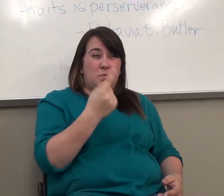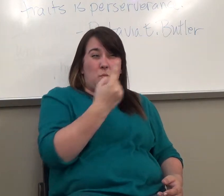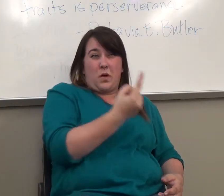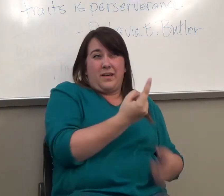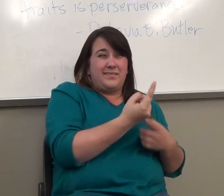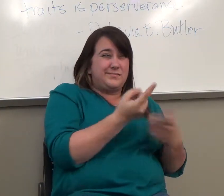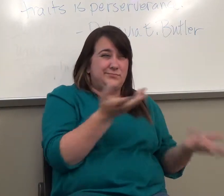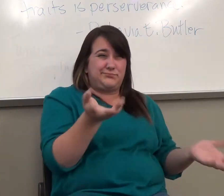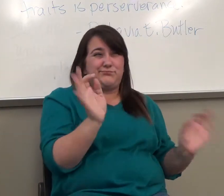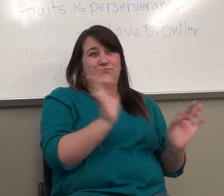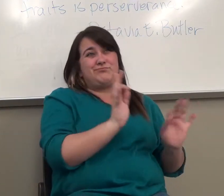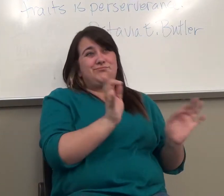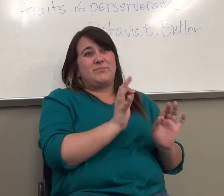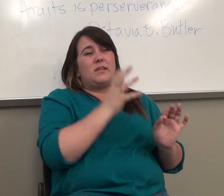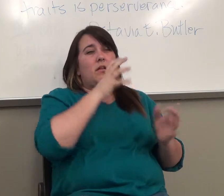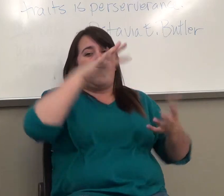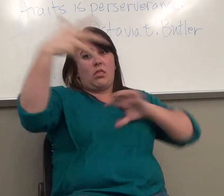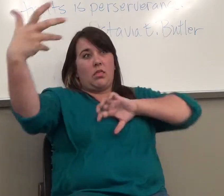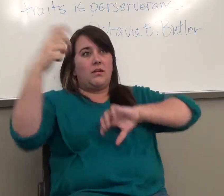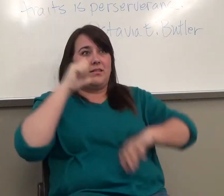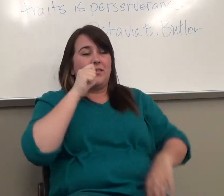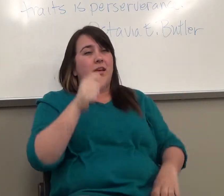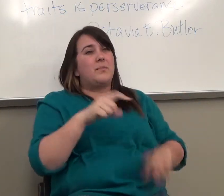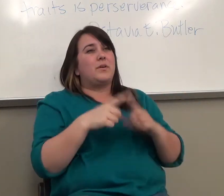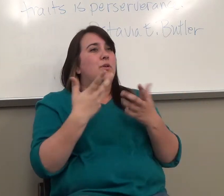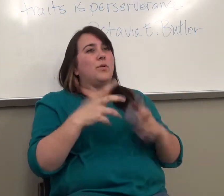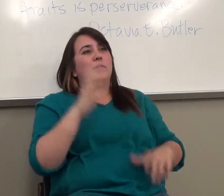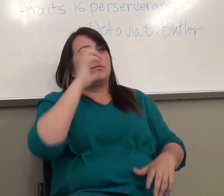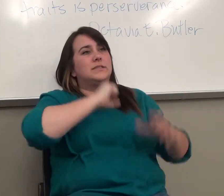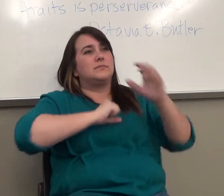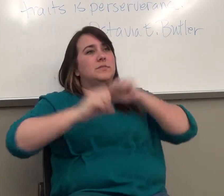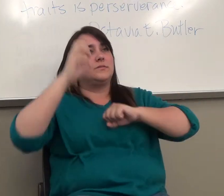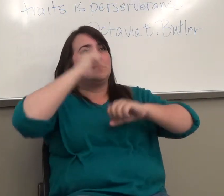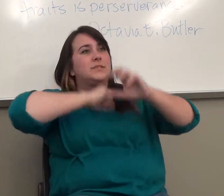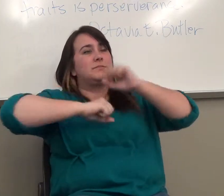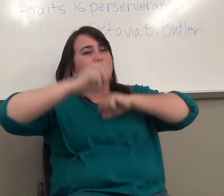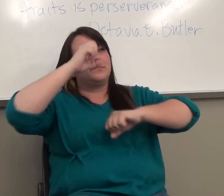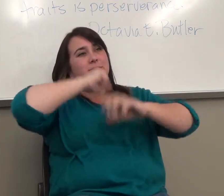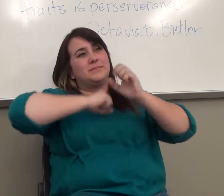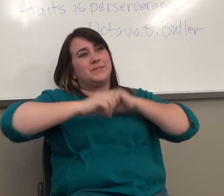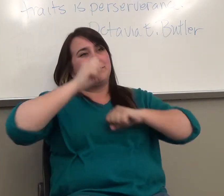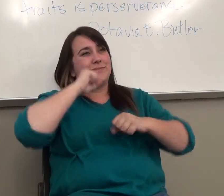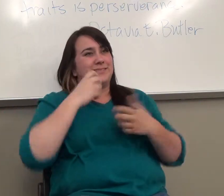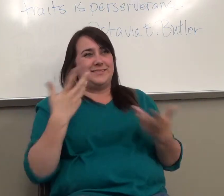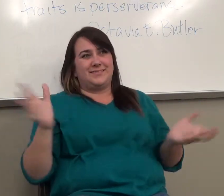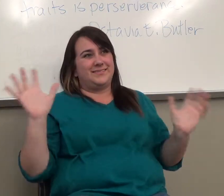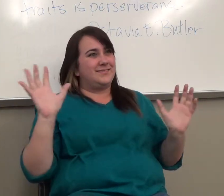the world, but you don't want to be missing 4 or 5 of those, because